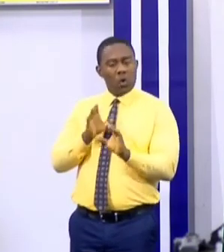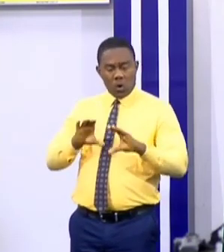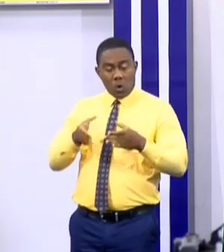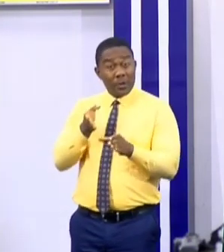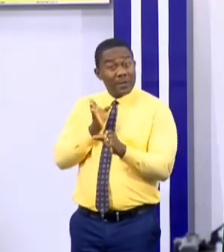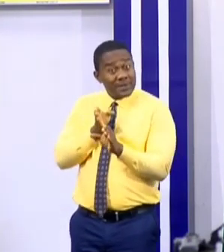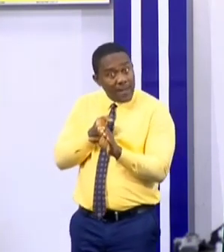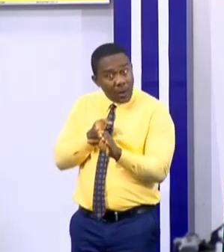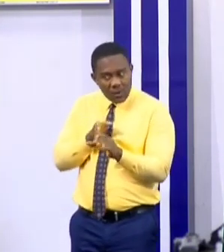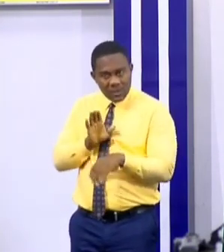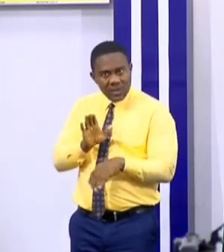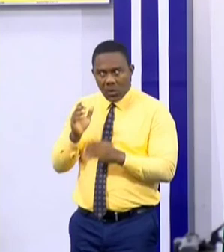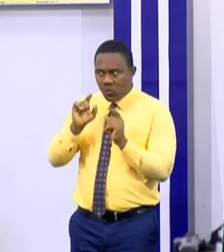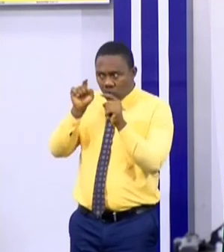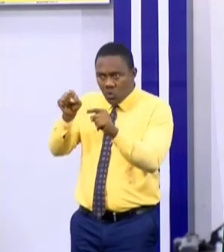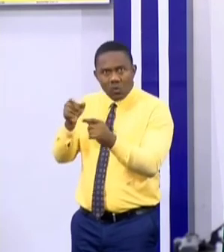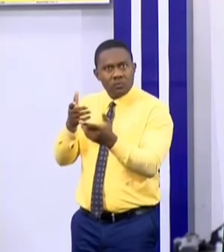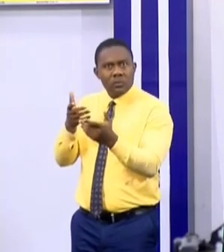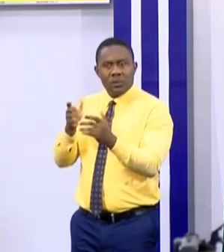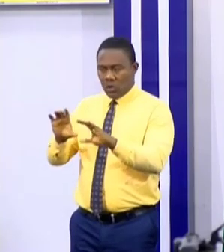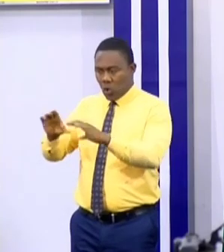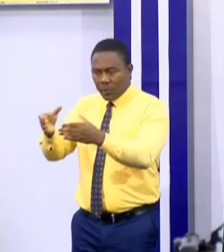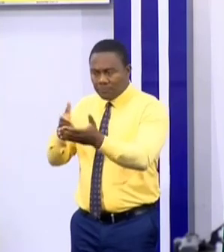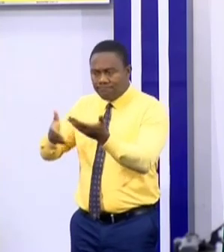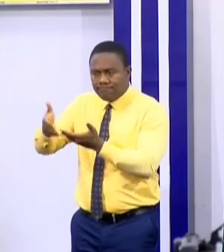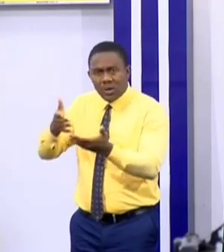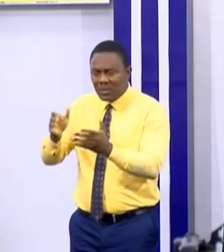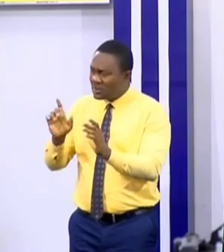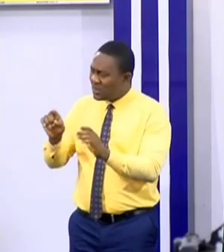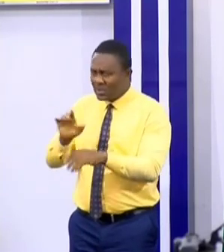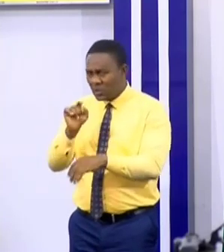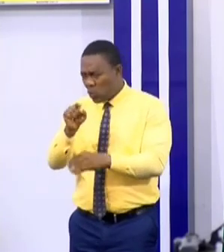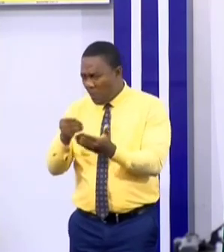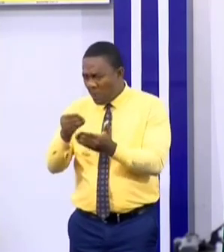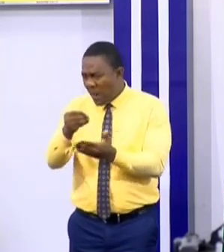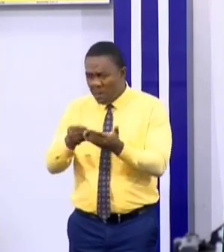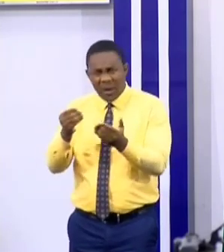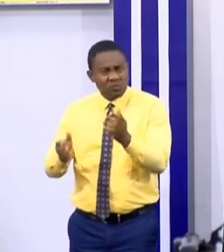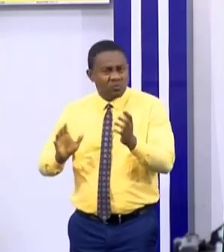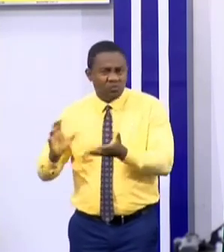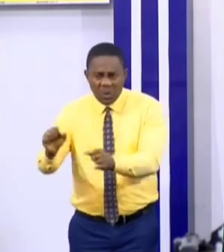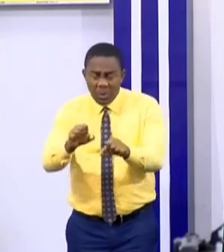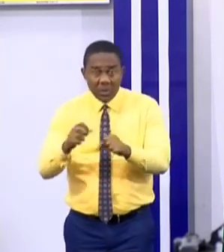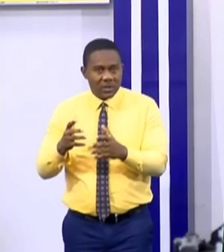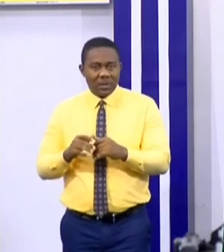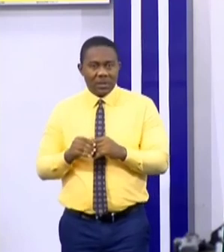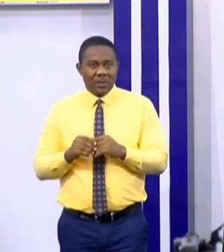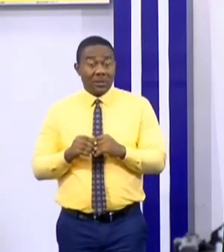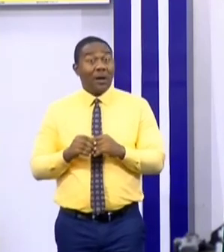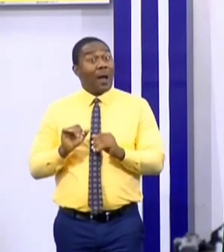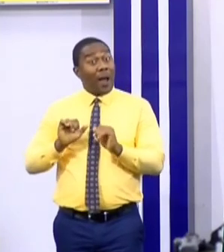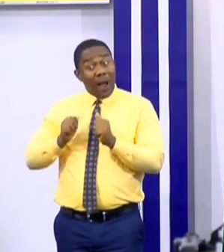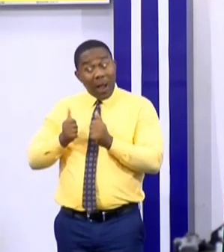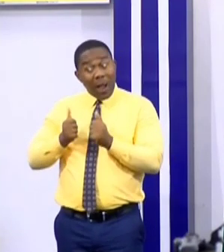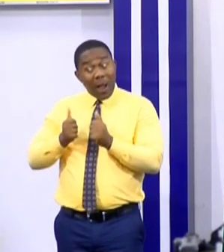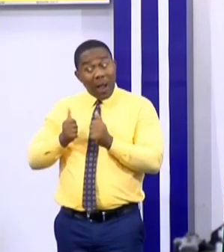indeed we can promote community-based interventions, how we can help one another to ensure that all